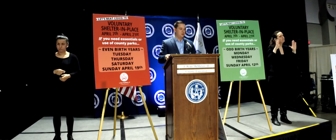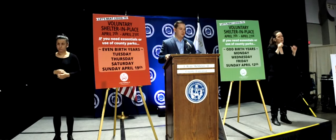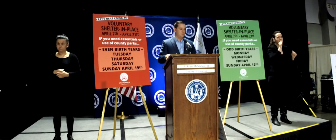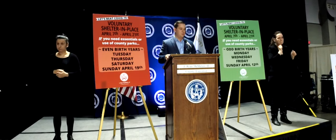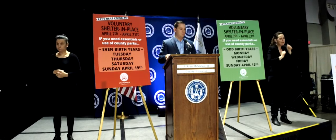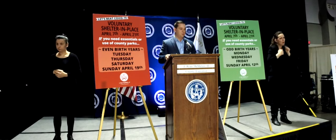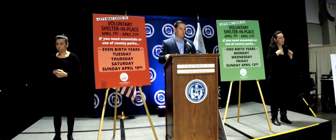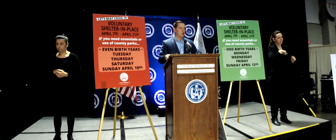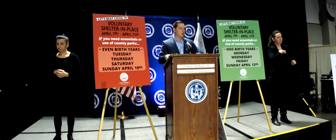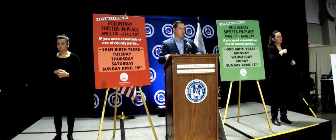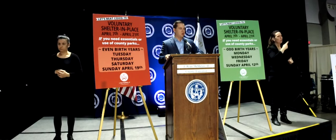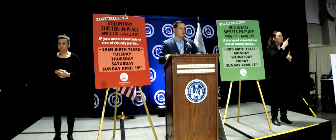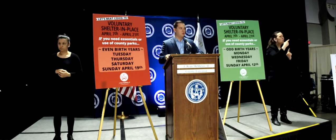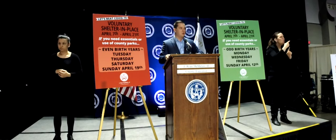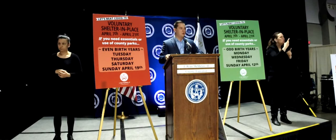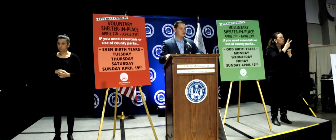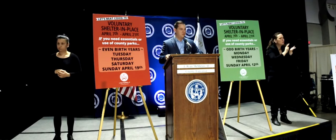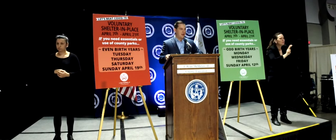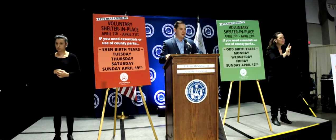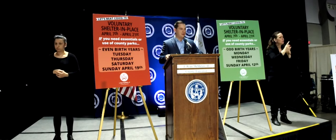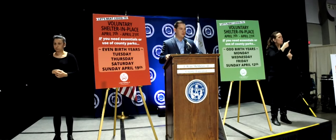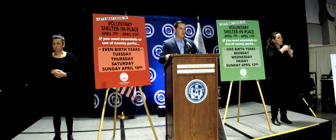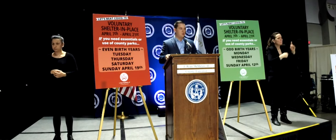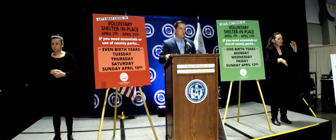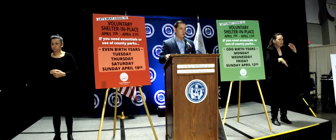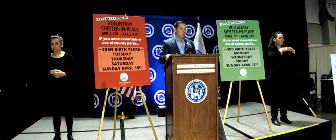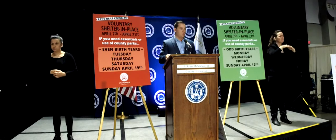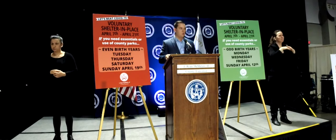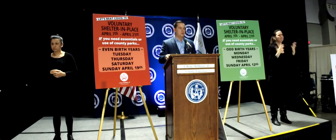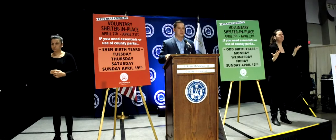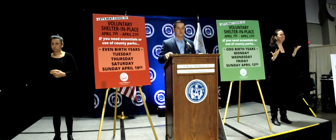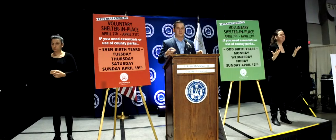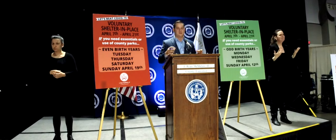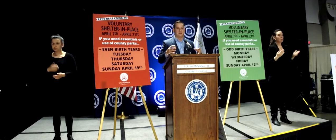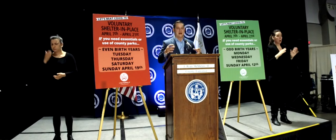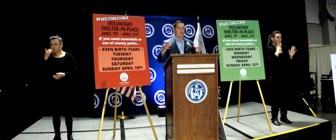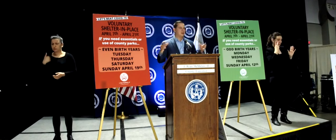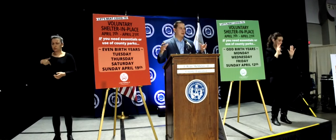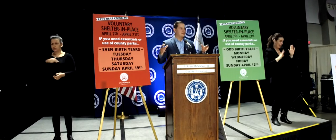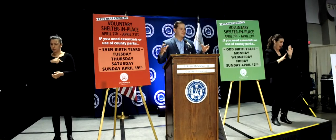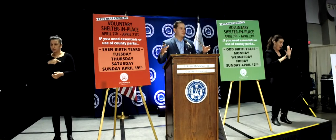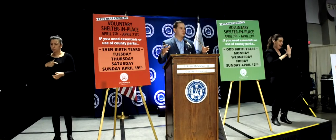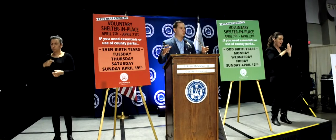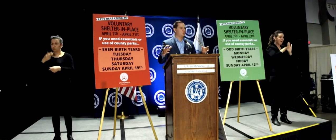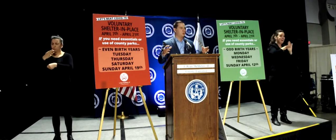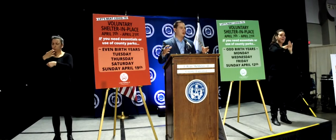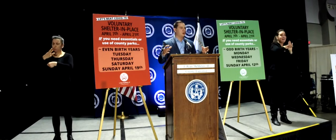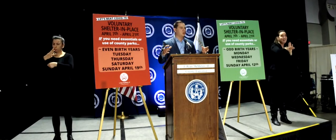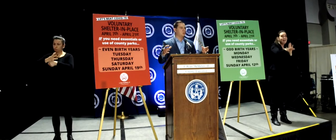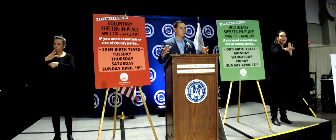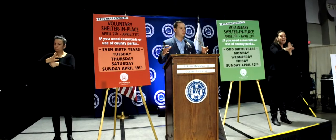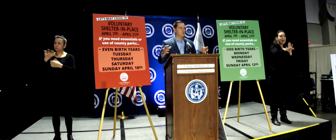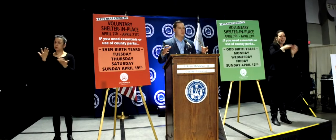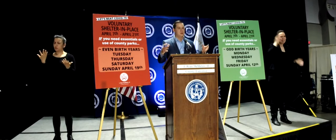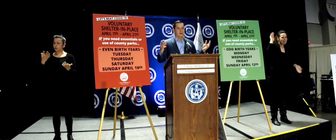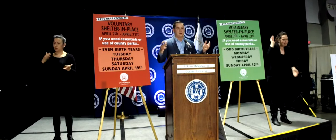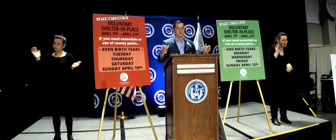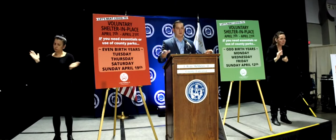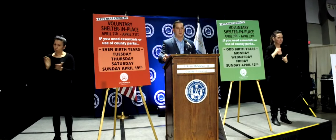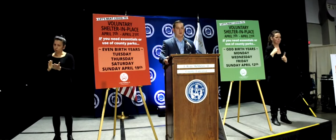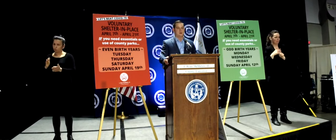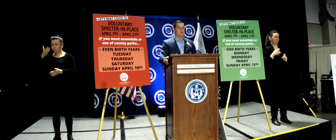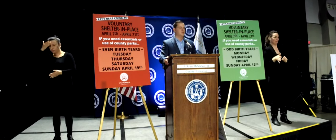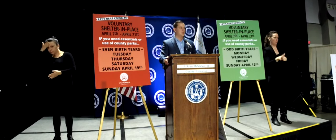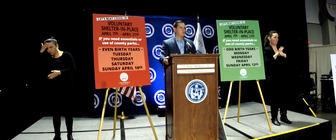can push our curve and flatten it, or we can continue to not recognize this as a real threat in our community